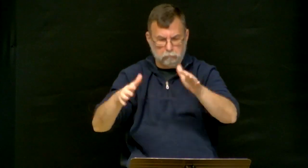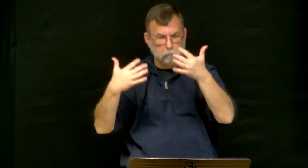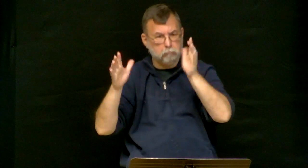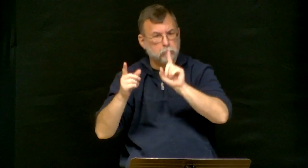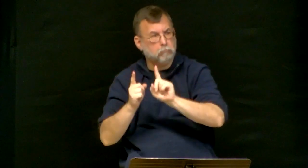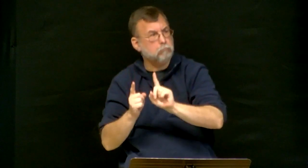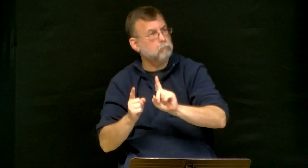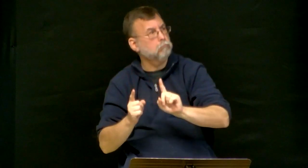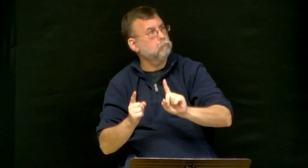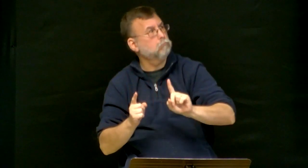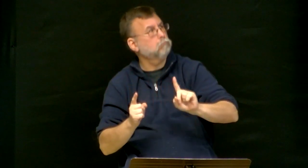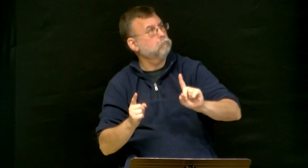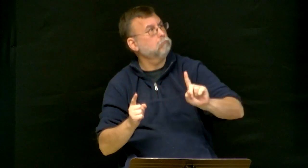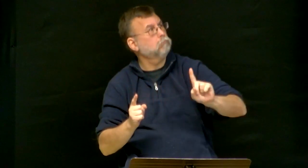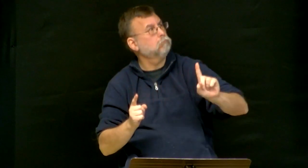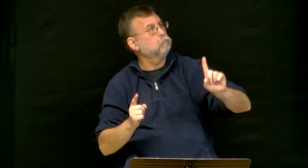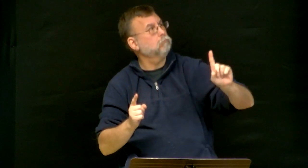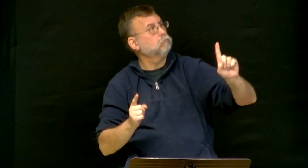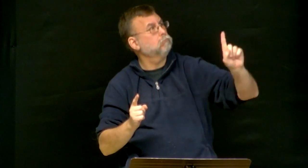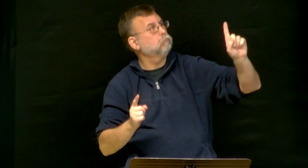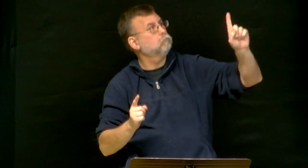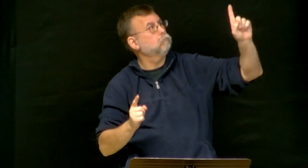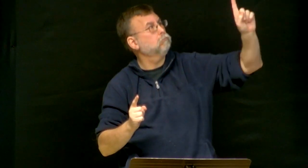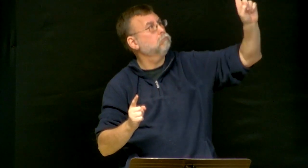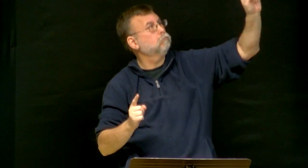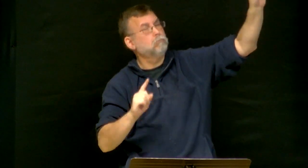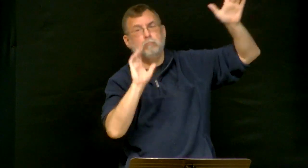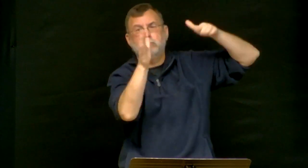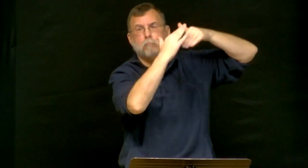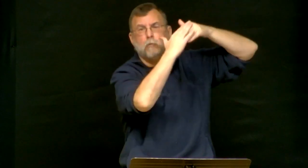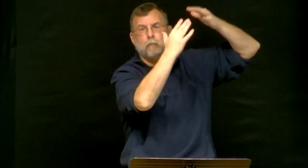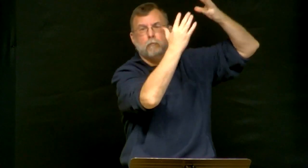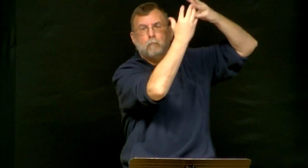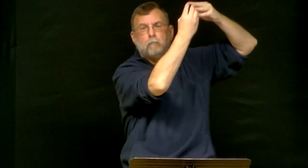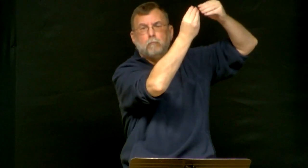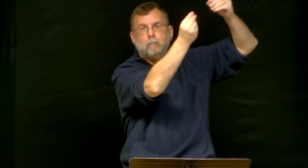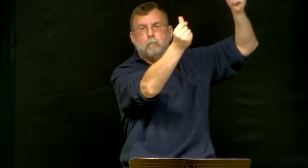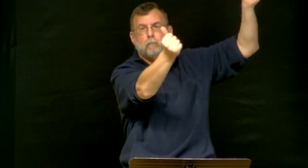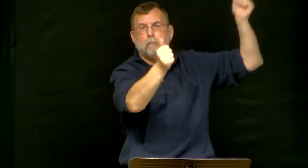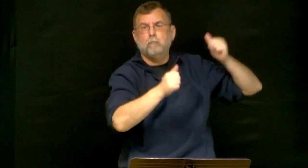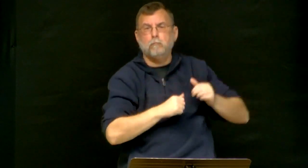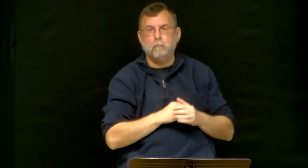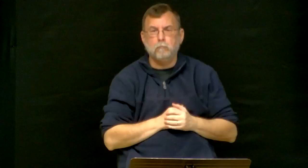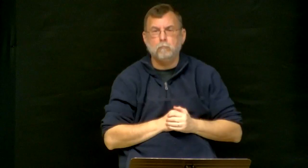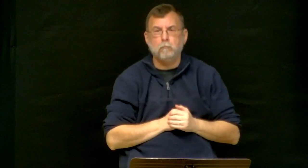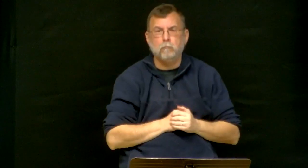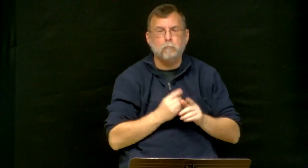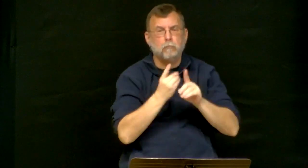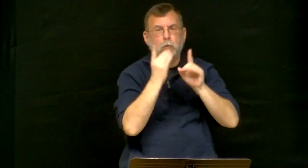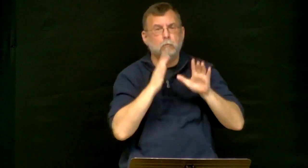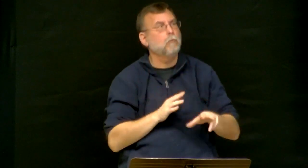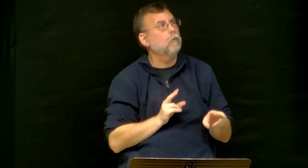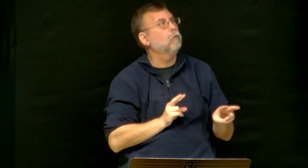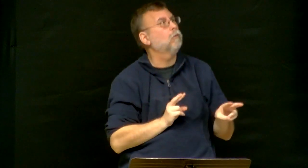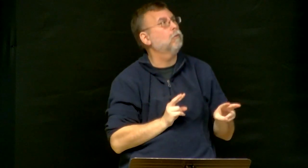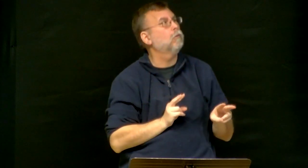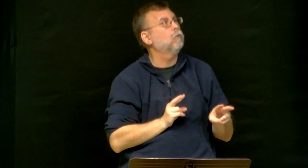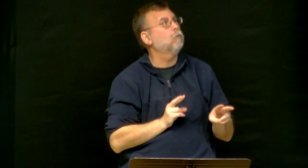to them. And then Jesus ascended into heaven. He left us, and